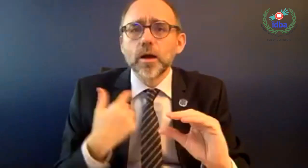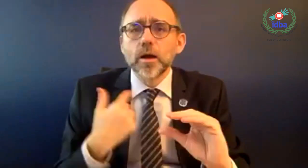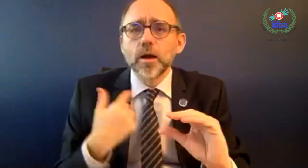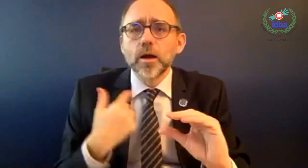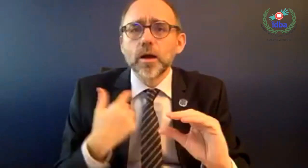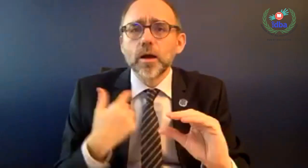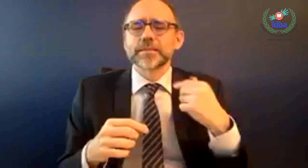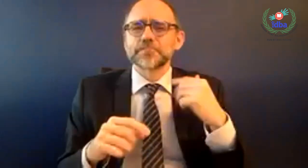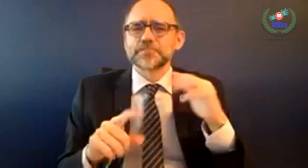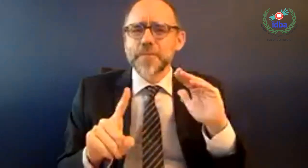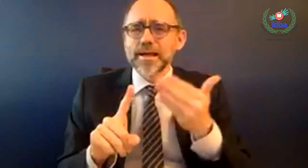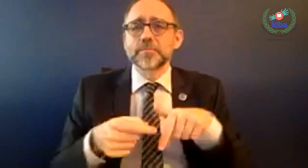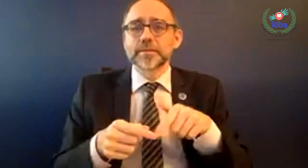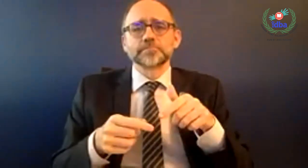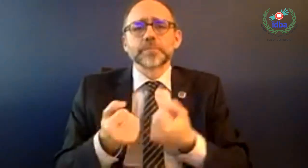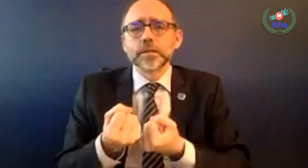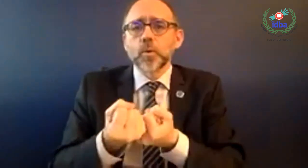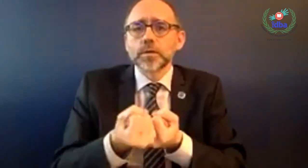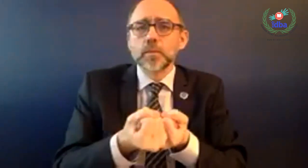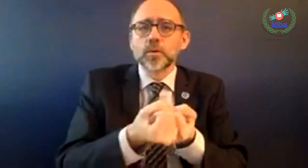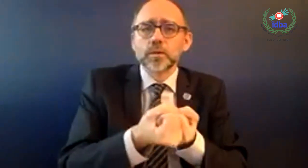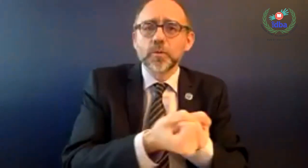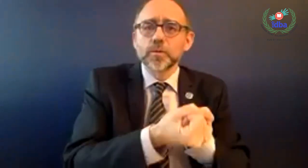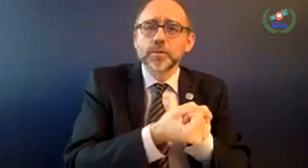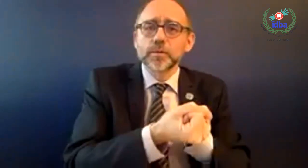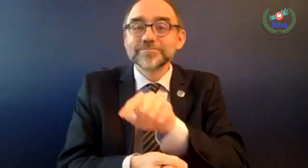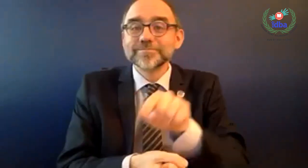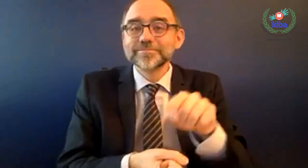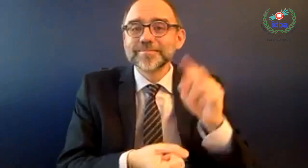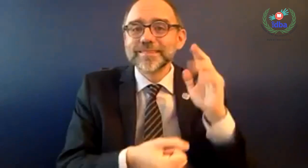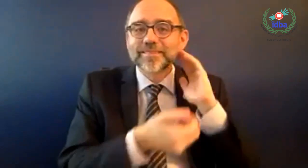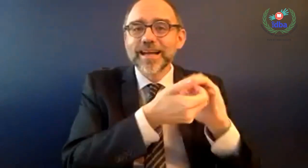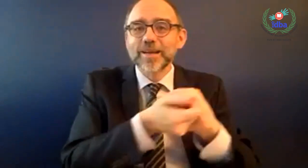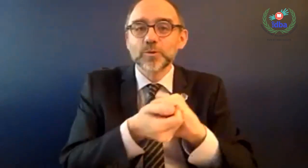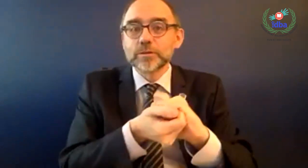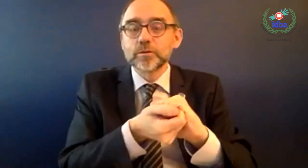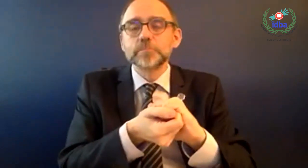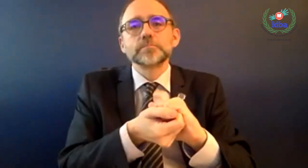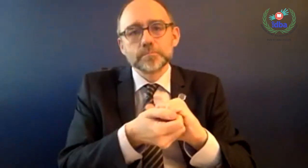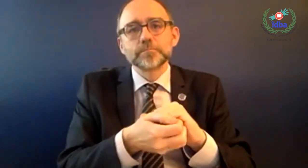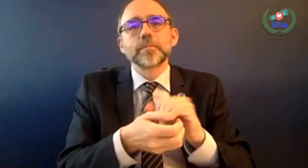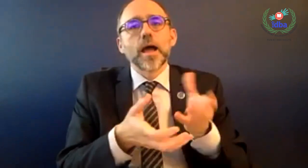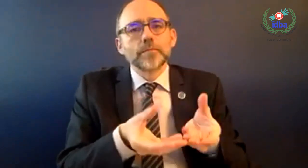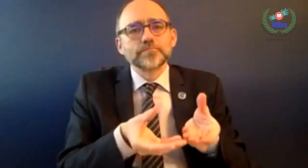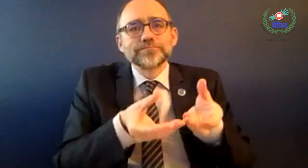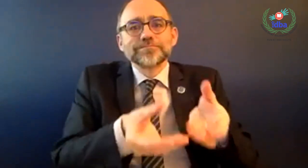of the country. The World Federation of the Deaf aims and wants to support each and every left out countries